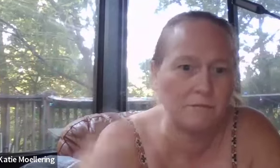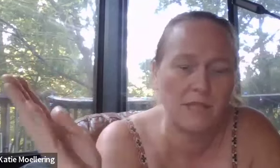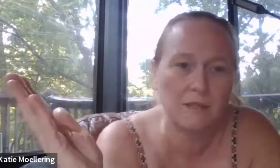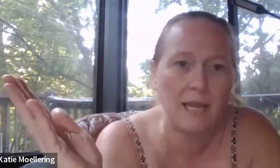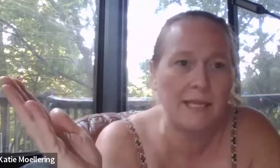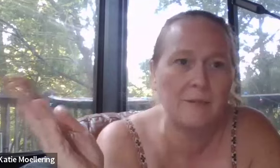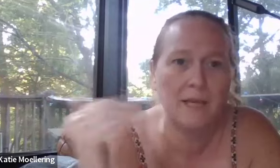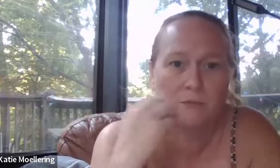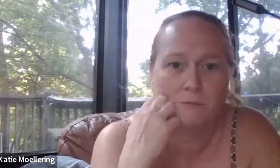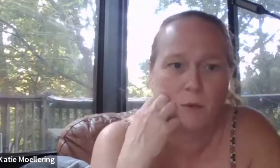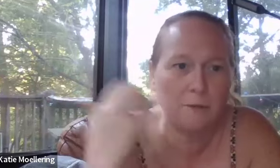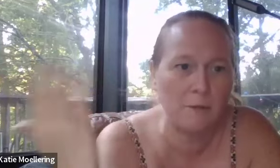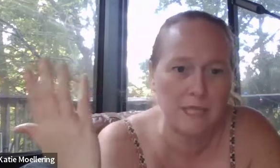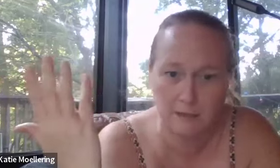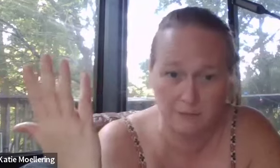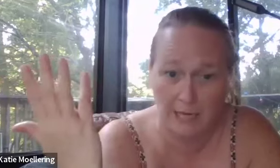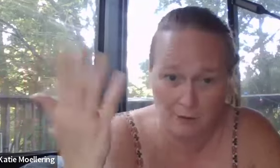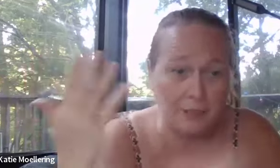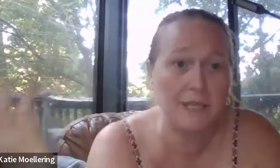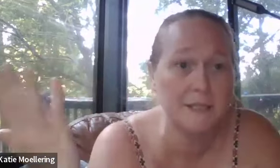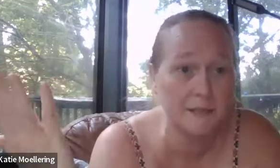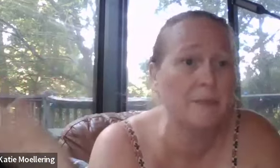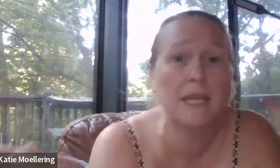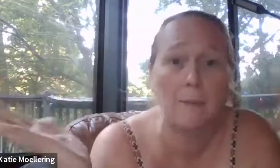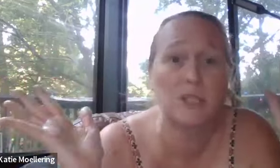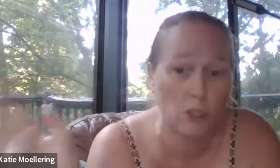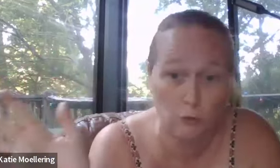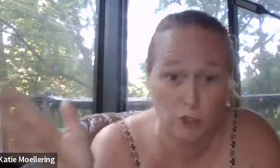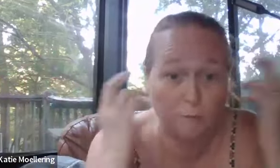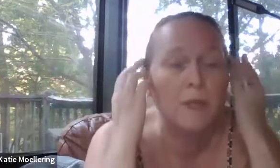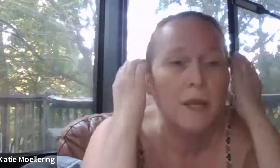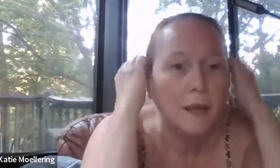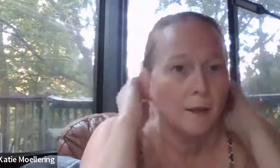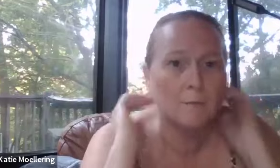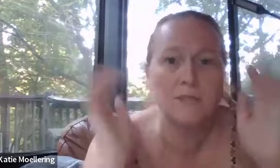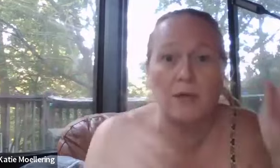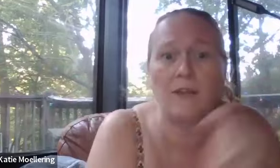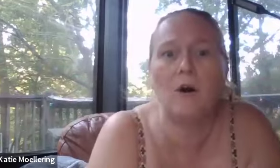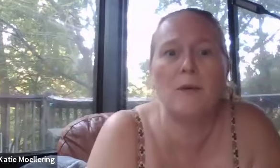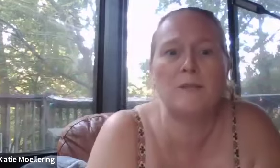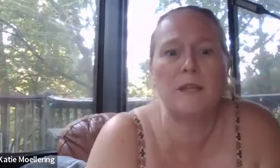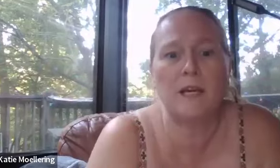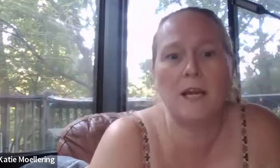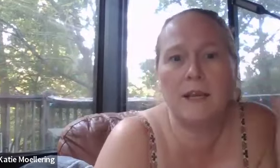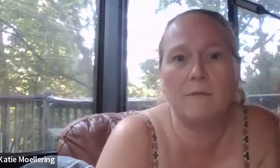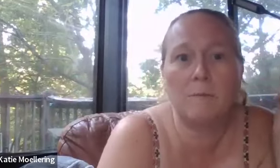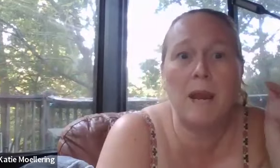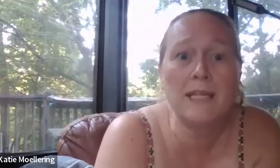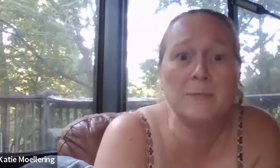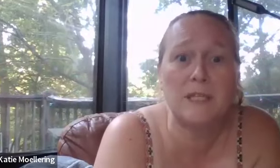like I can't imagine why we would take them down unless something happens to YouTube. So yeah, they'll always be there. And that reminds me